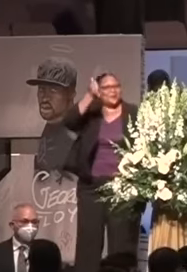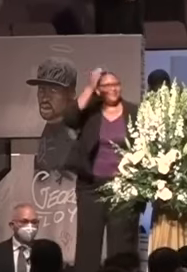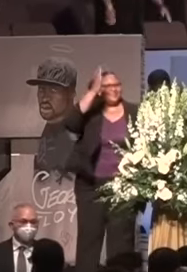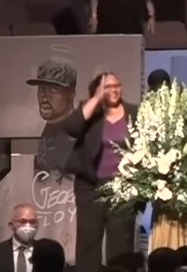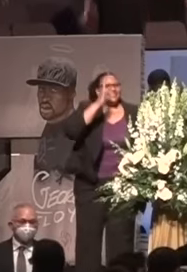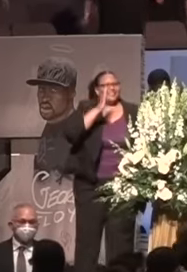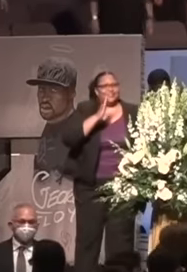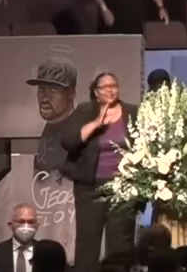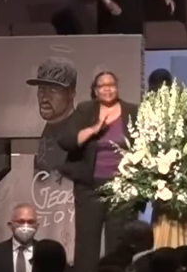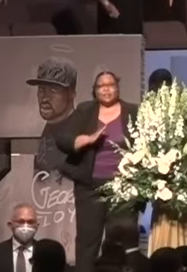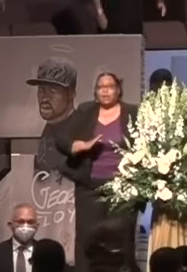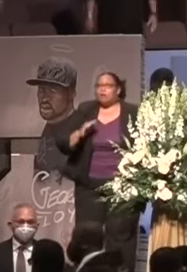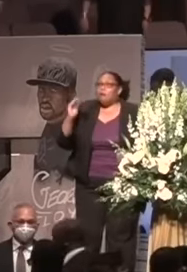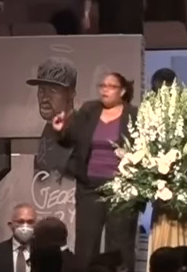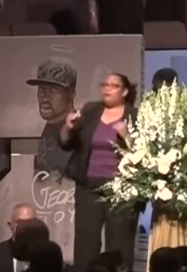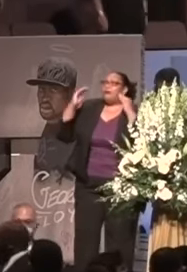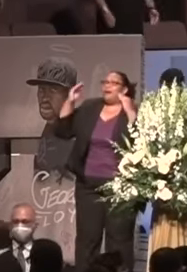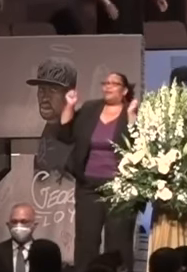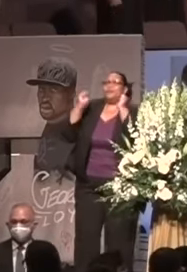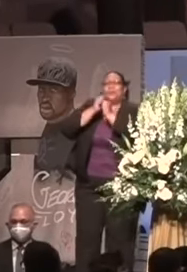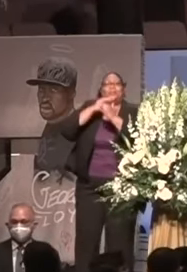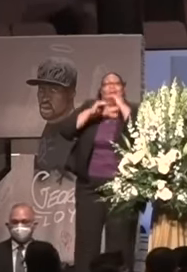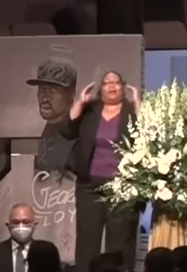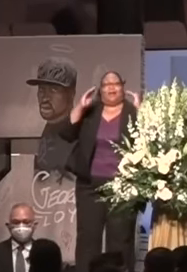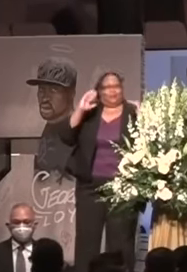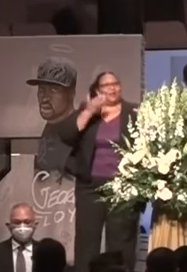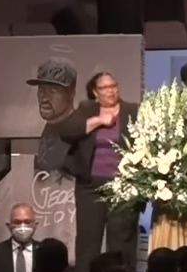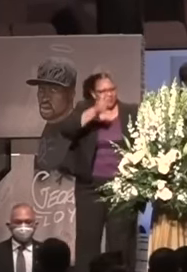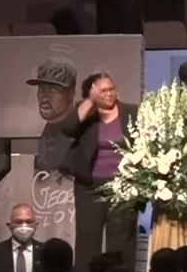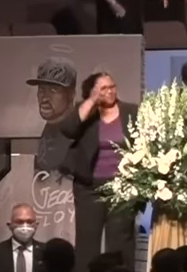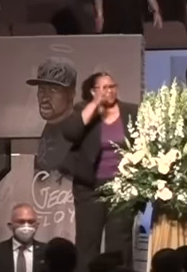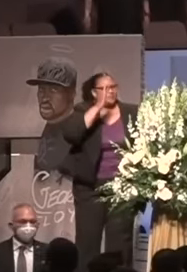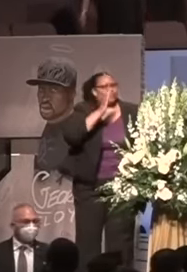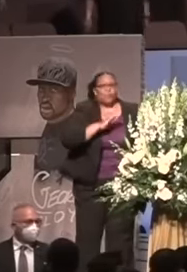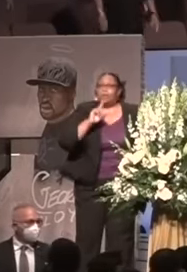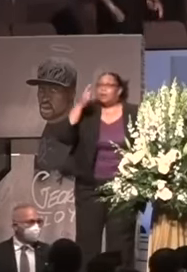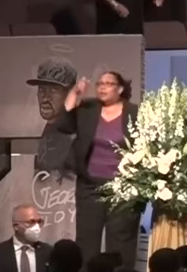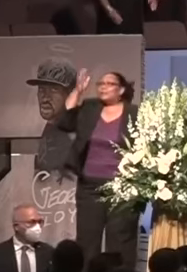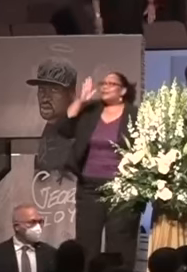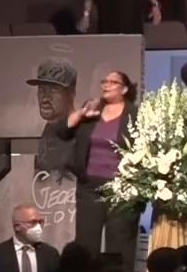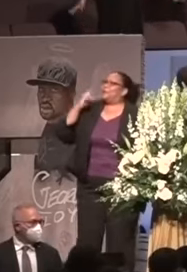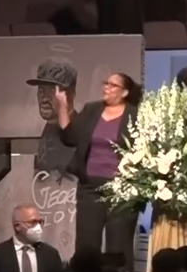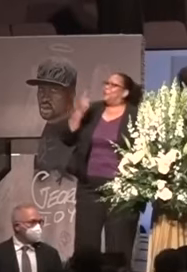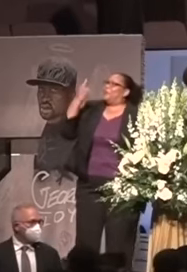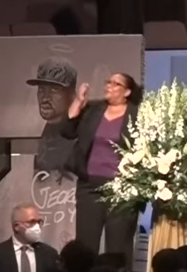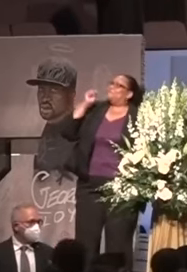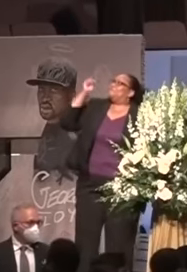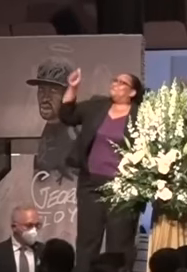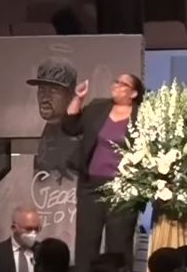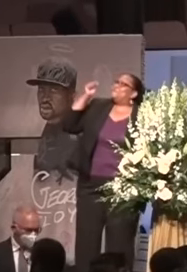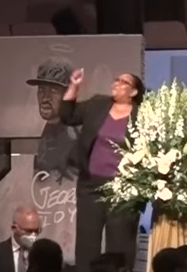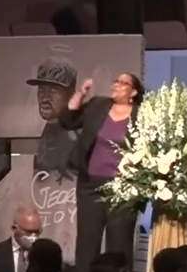Our God. High above the heavens. Our God. He is God.